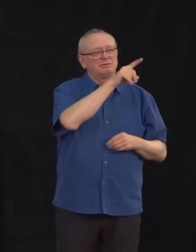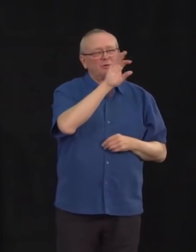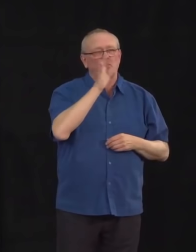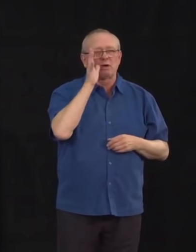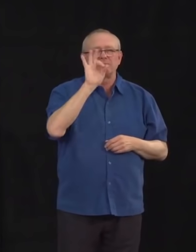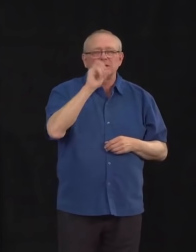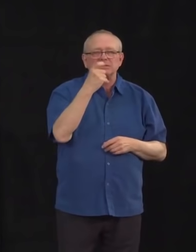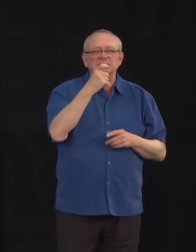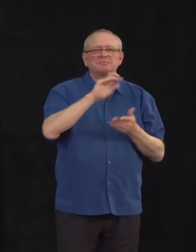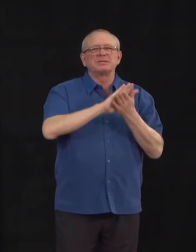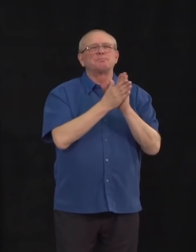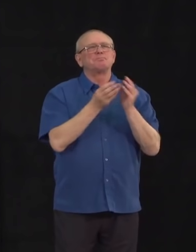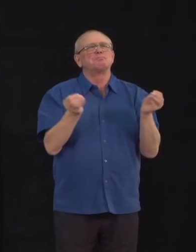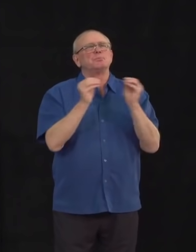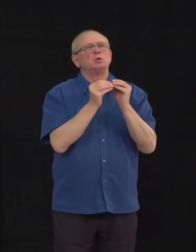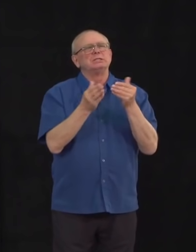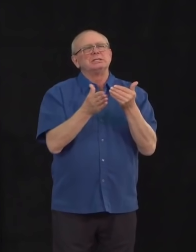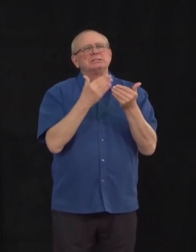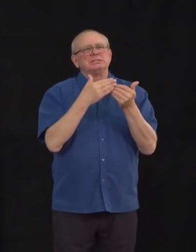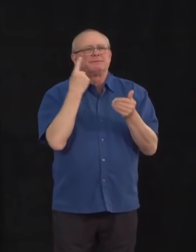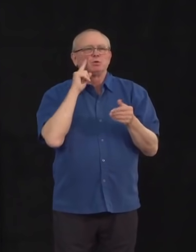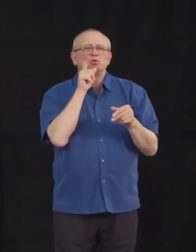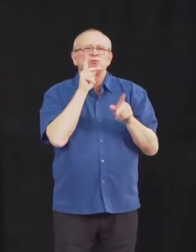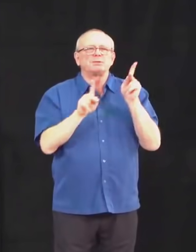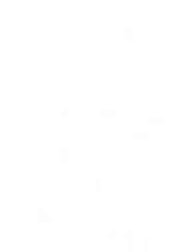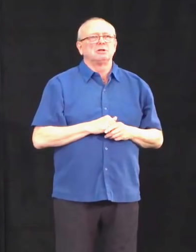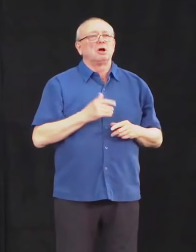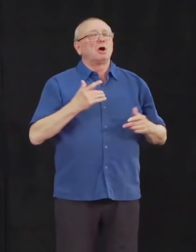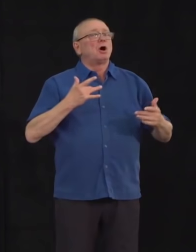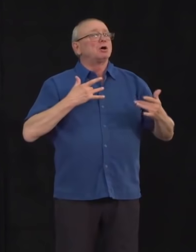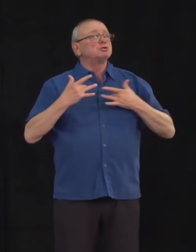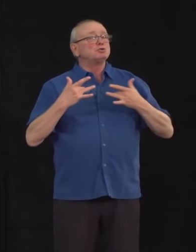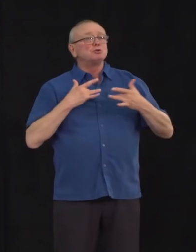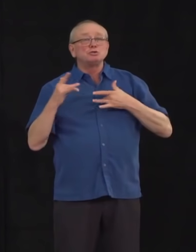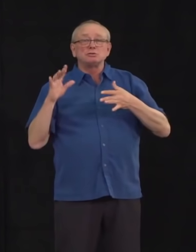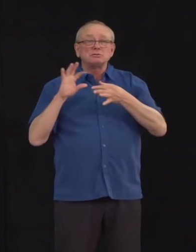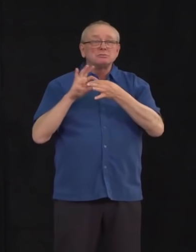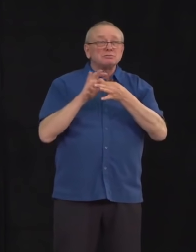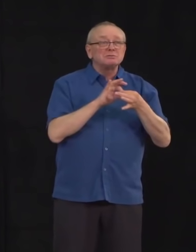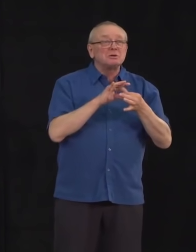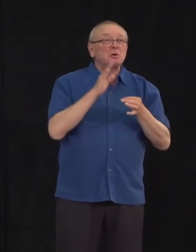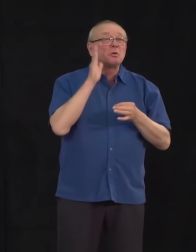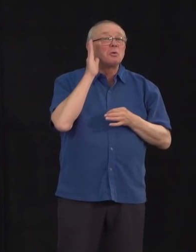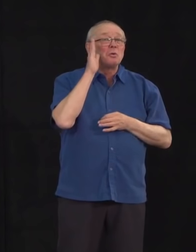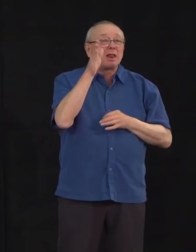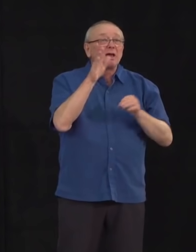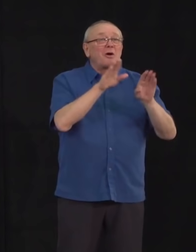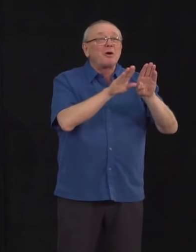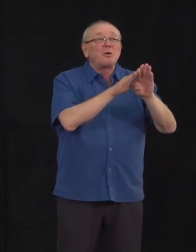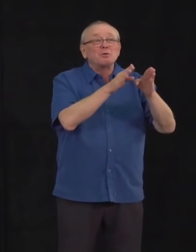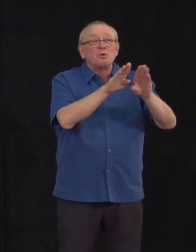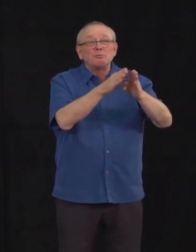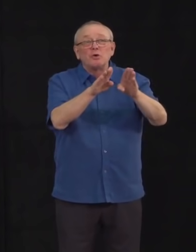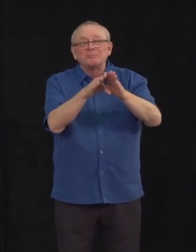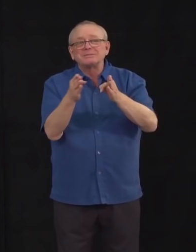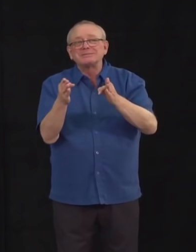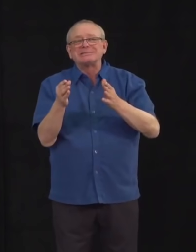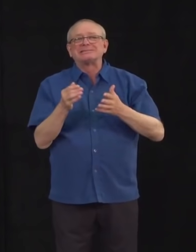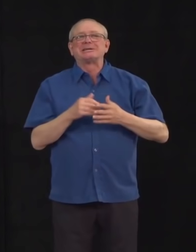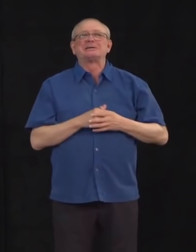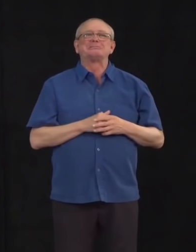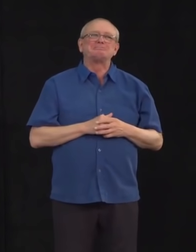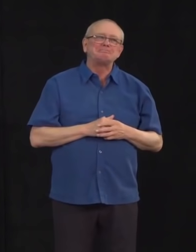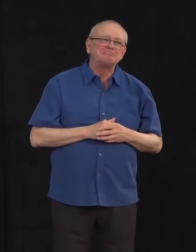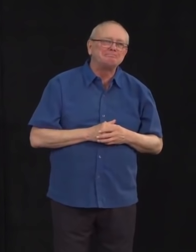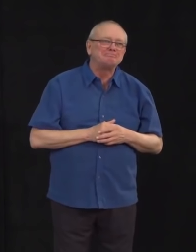for Albertans who are using Apple products. I think that it's important to know that people who are